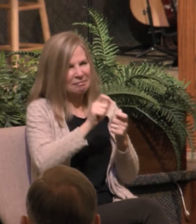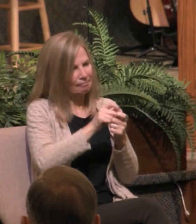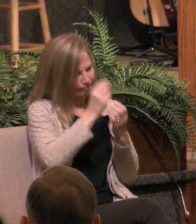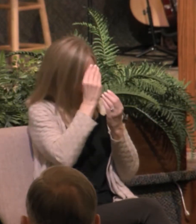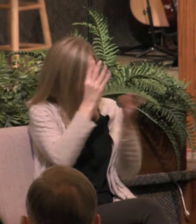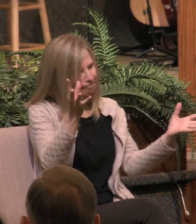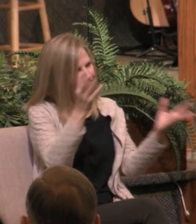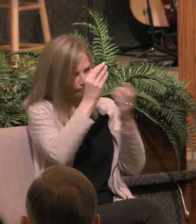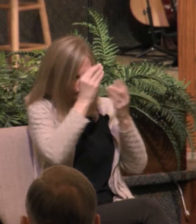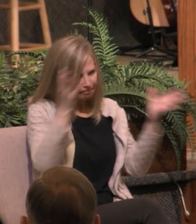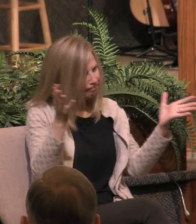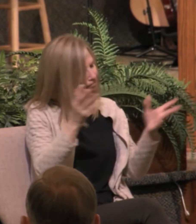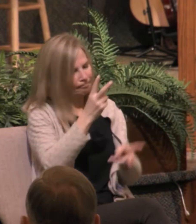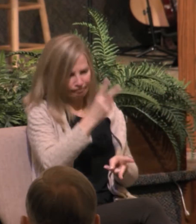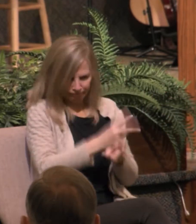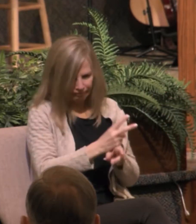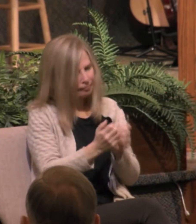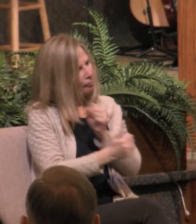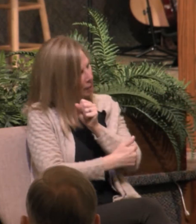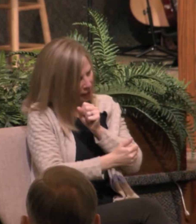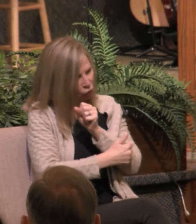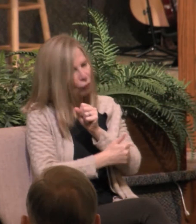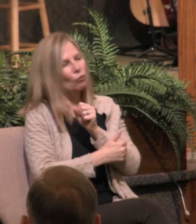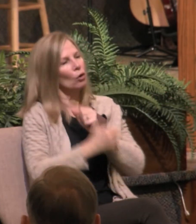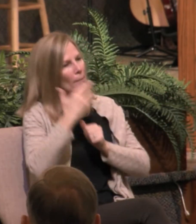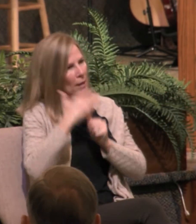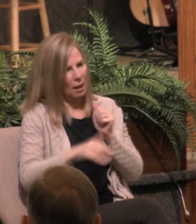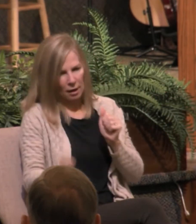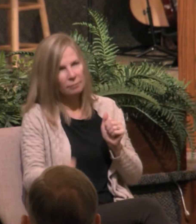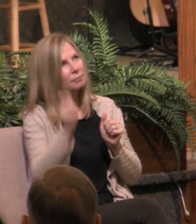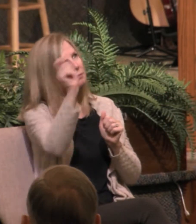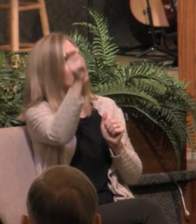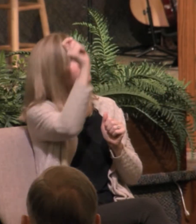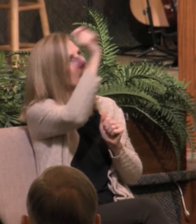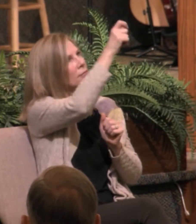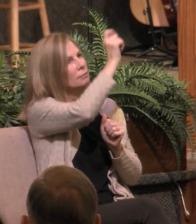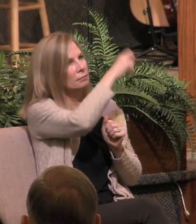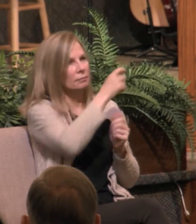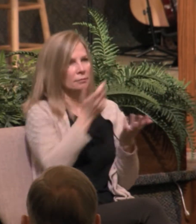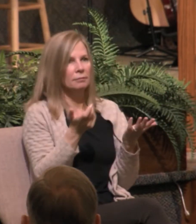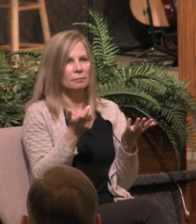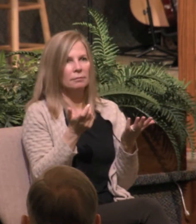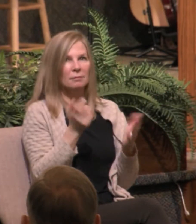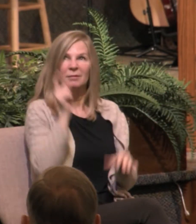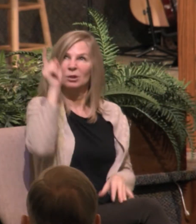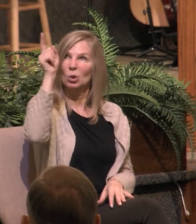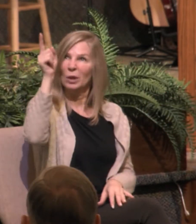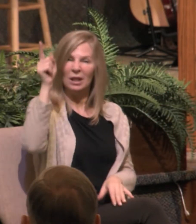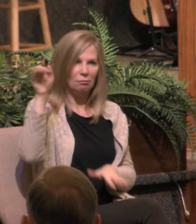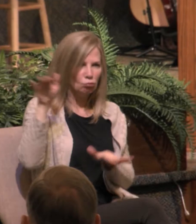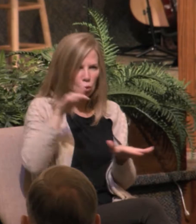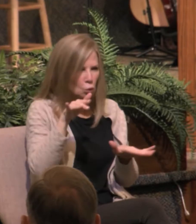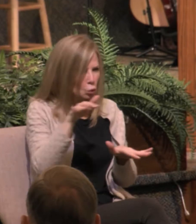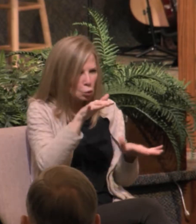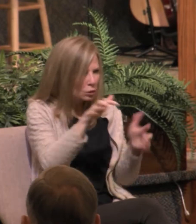By faith, he kept the Passover and the sprinkling of blood so that he who destroyed the firstborn would not touch them.